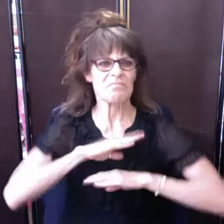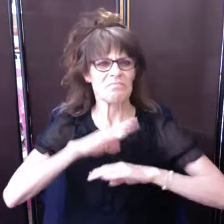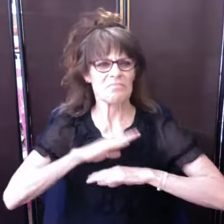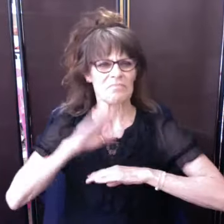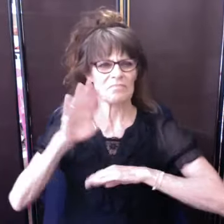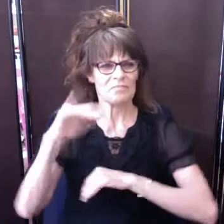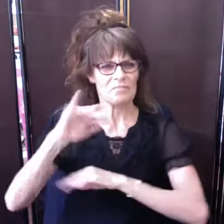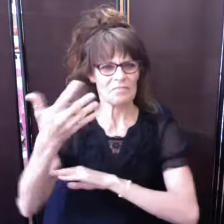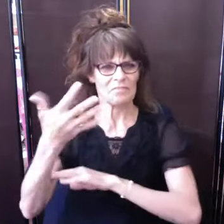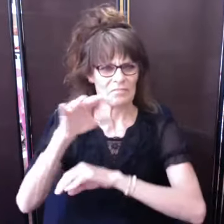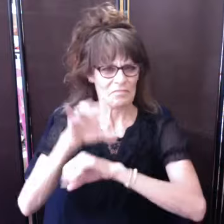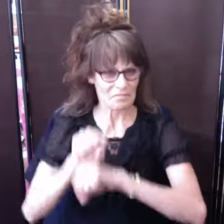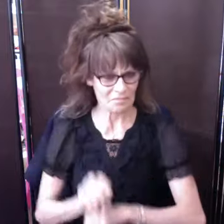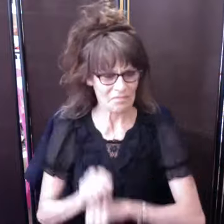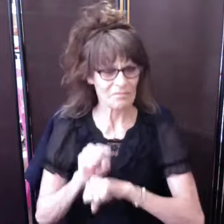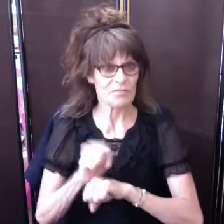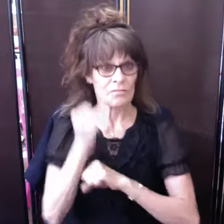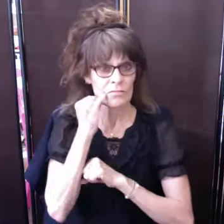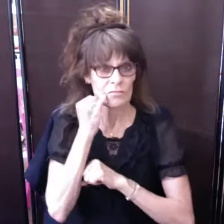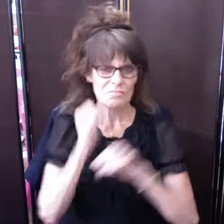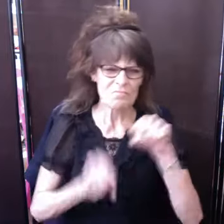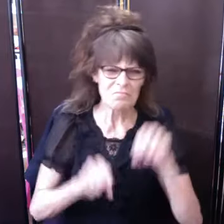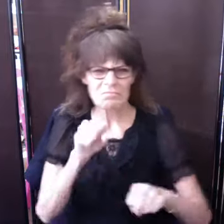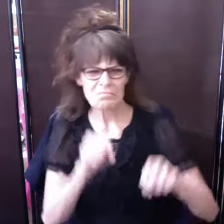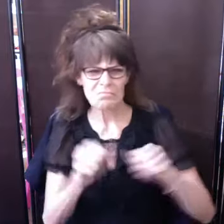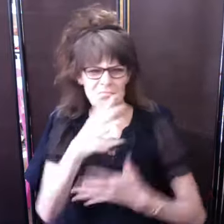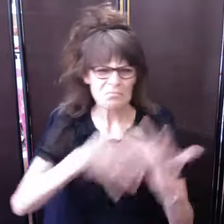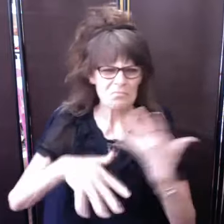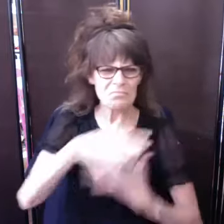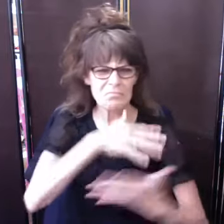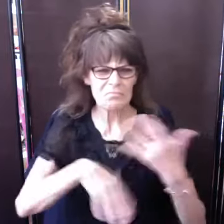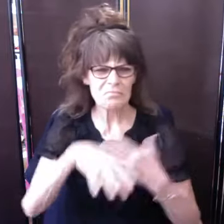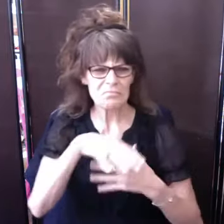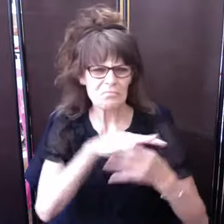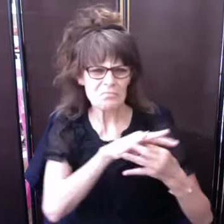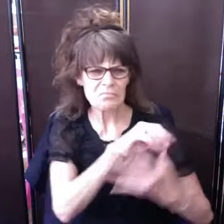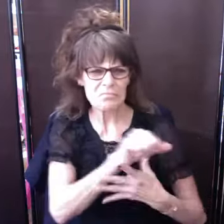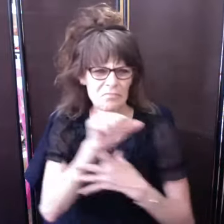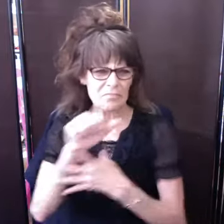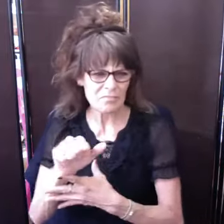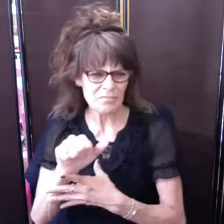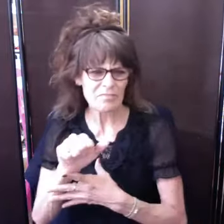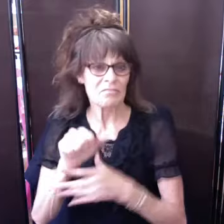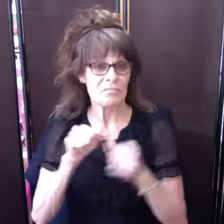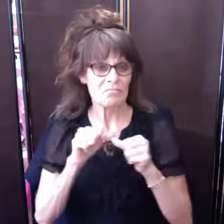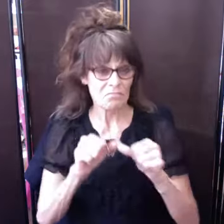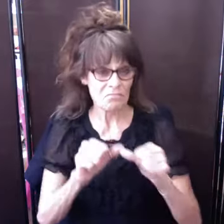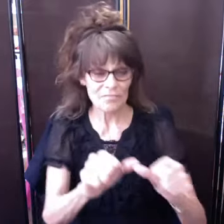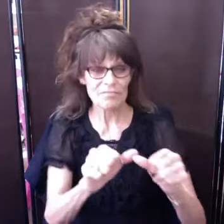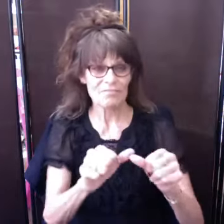And if I ever doubted that the Society of Alcoholics Anonymous, the Fellowship of Alcoholics Anonymous was resilient, that doubt ceased to exist